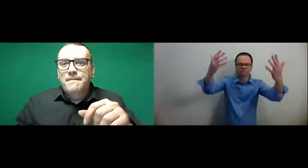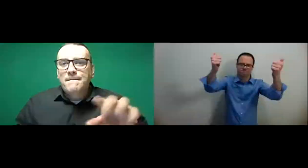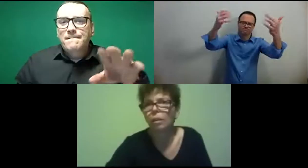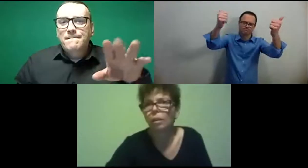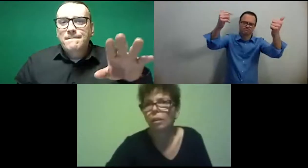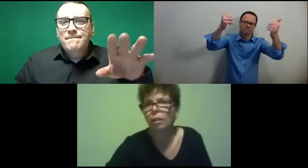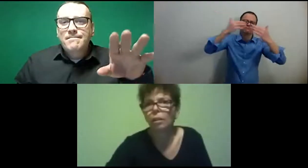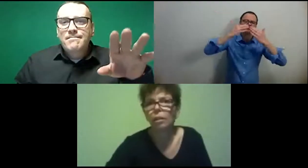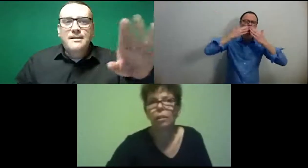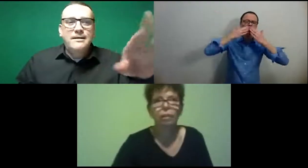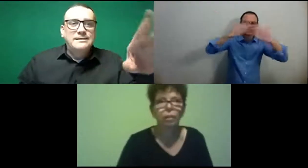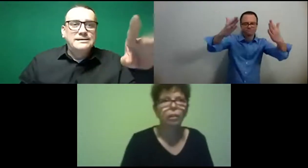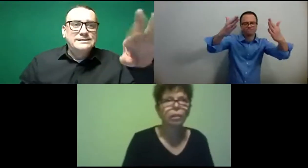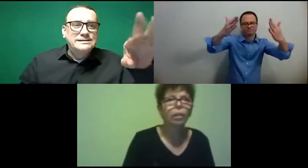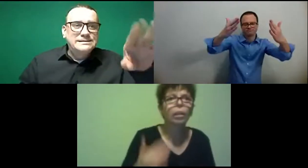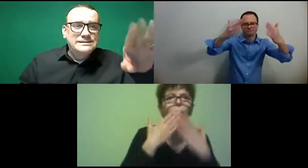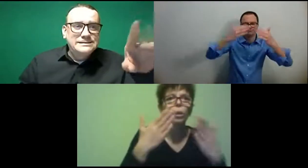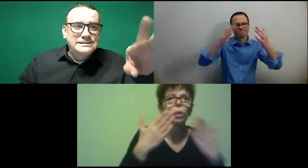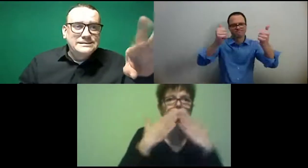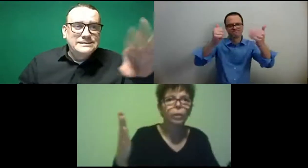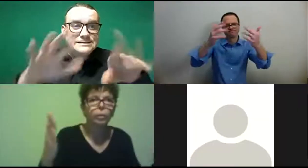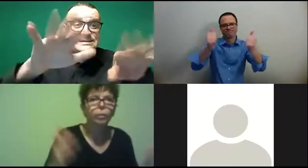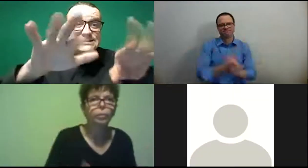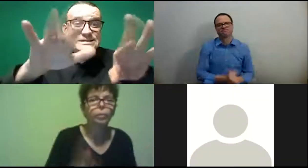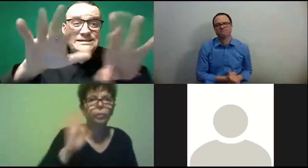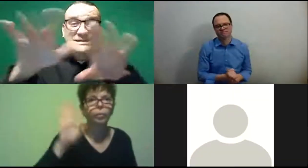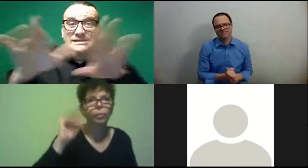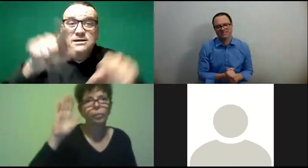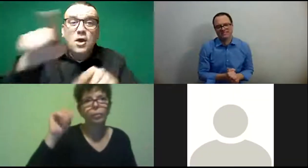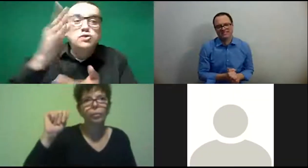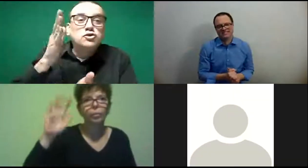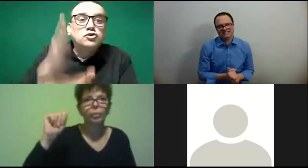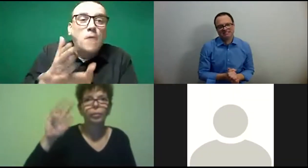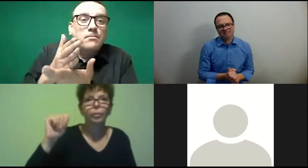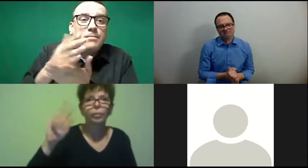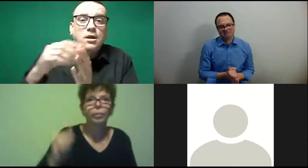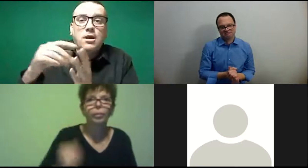to an end. Thank you from the bottom of my heart. Thank you. I love you.